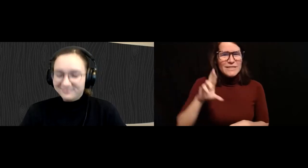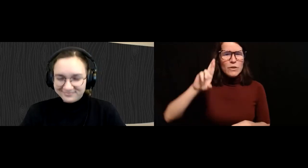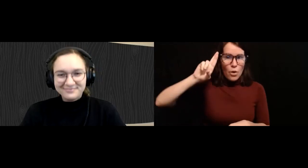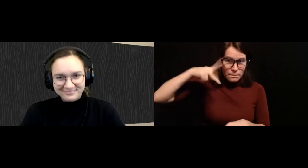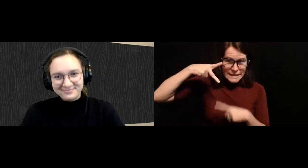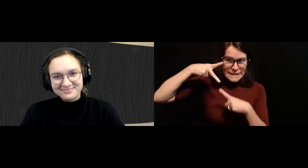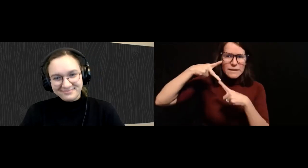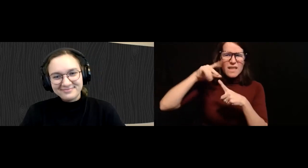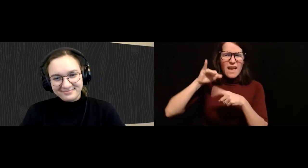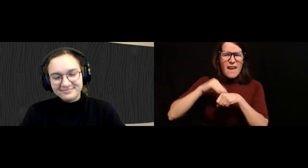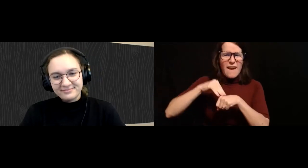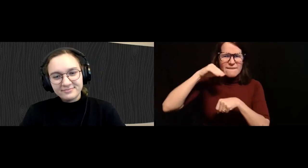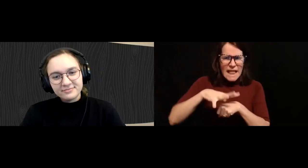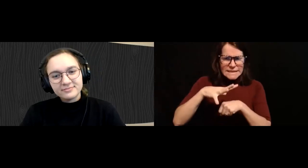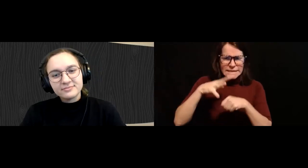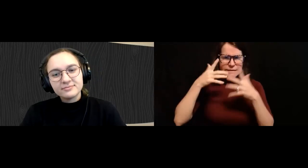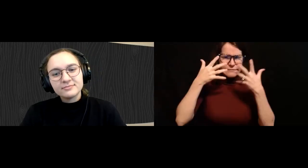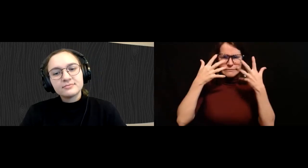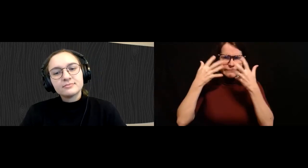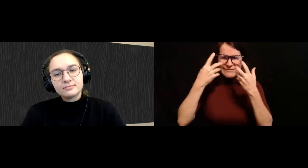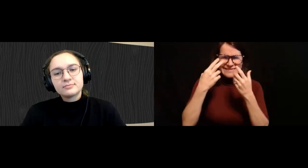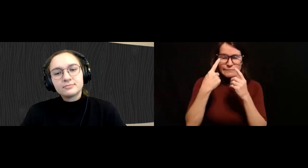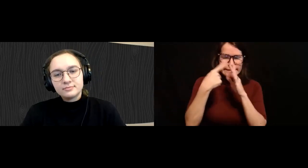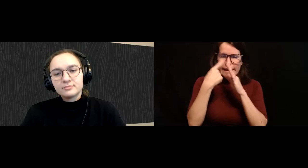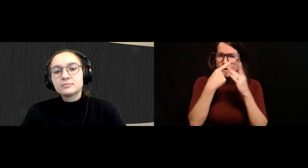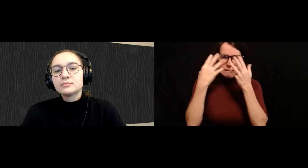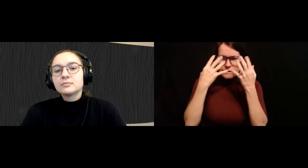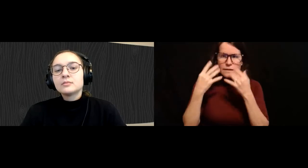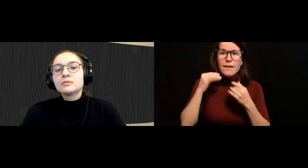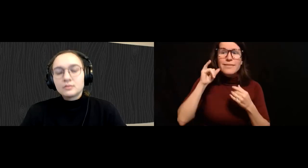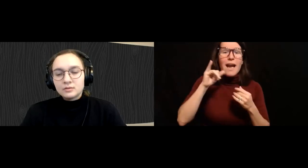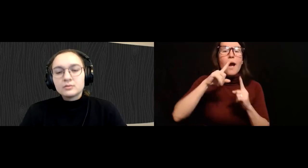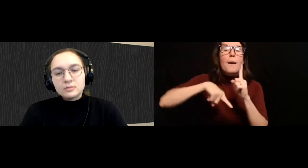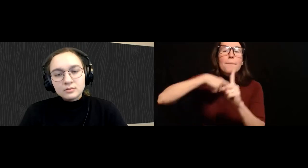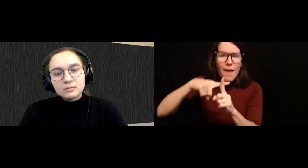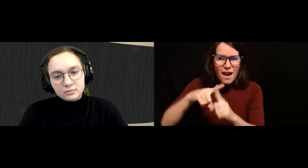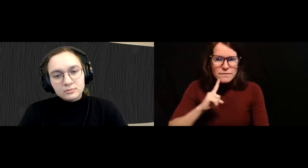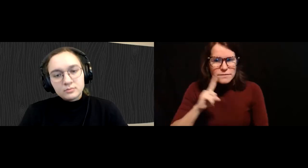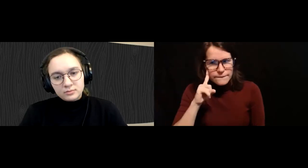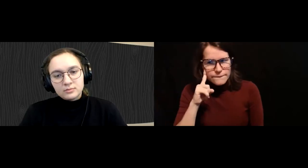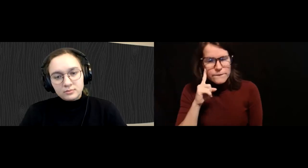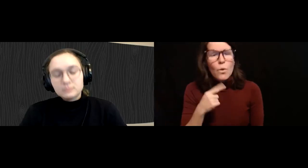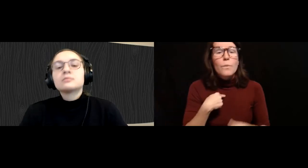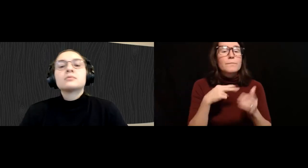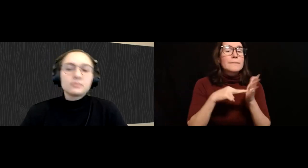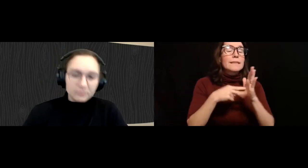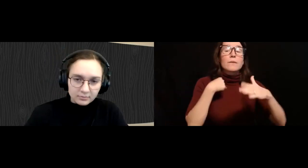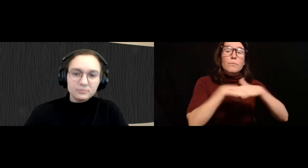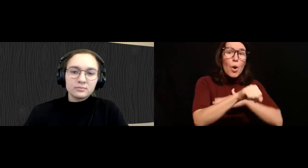two very big words. We call it RP, and it has to do with the eyes. Then you add the deafness